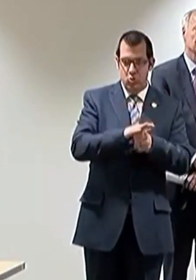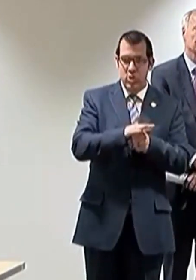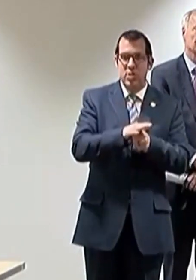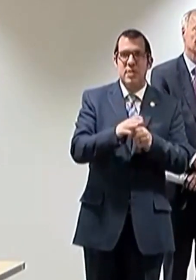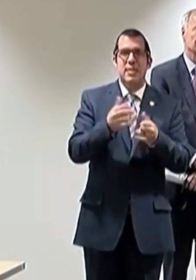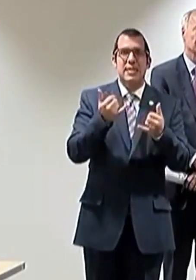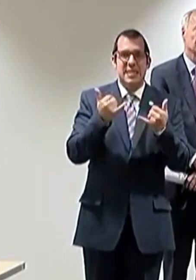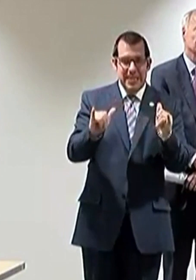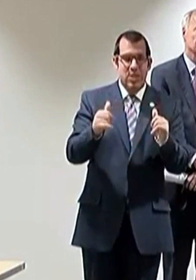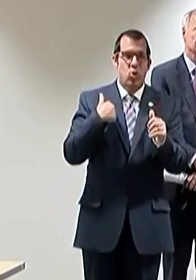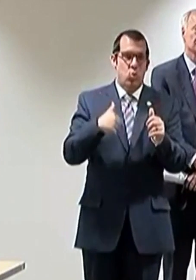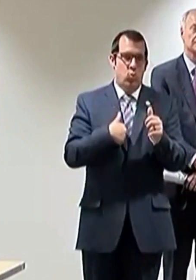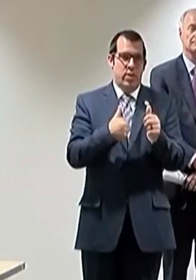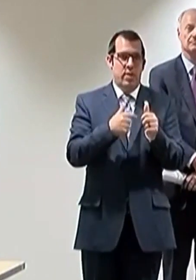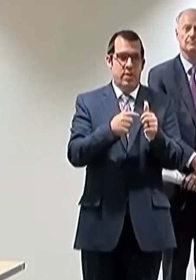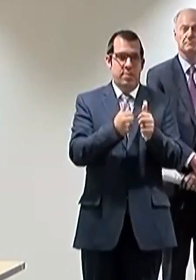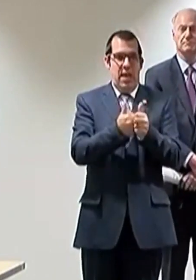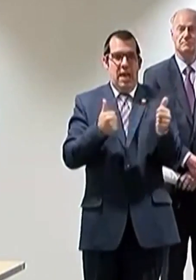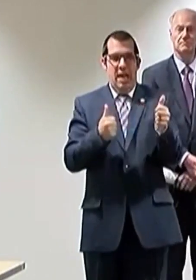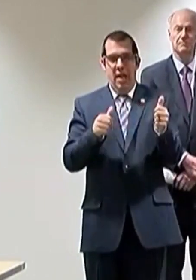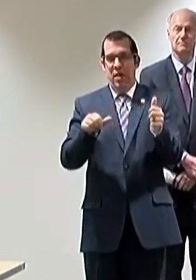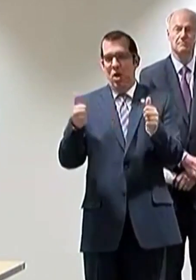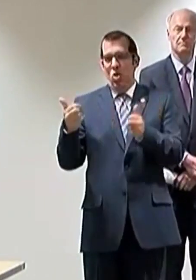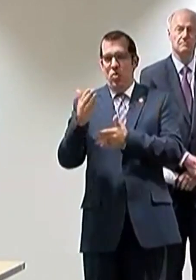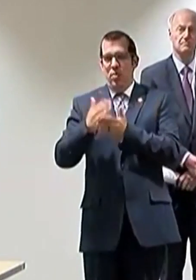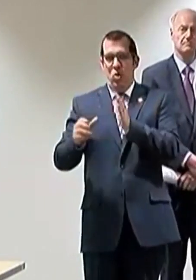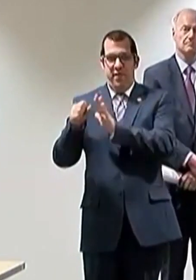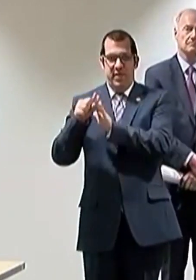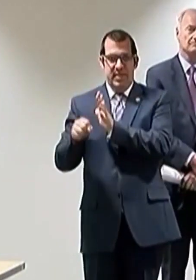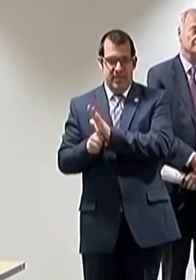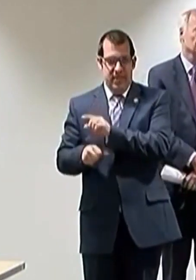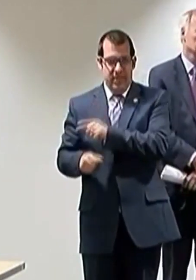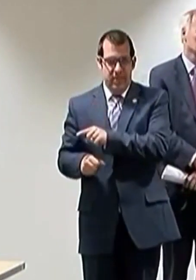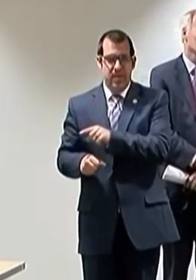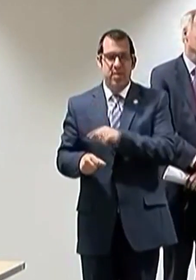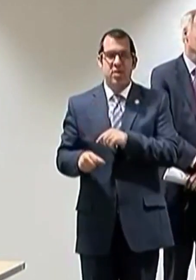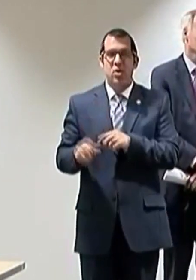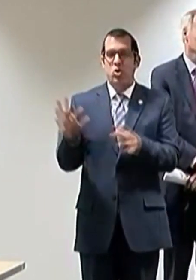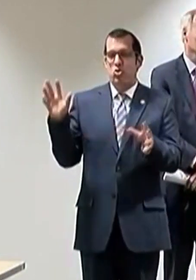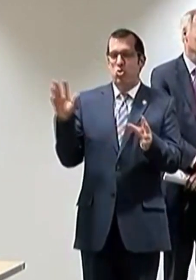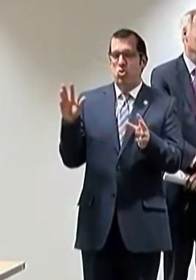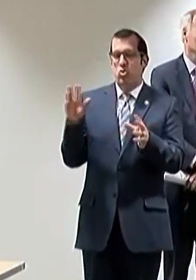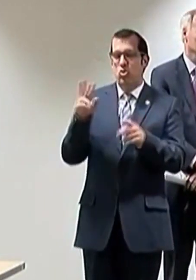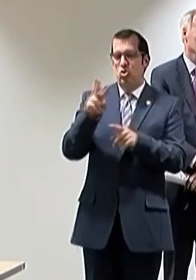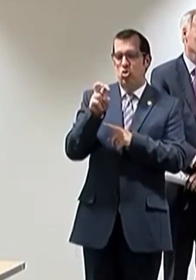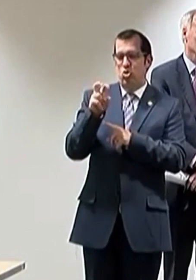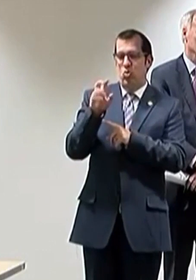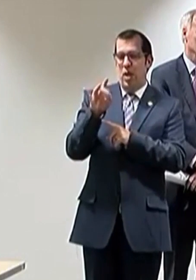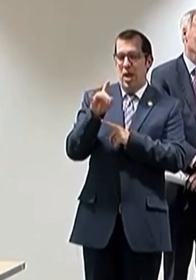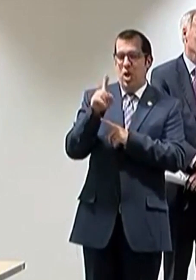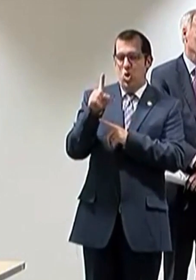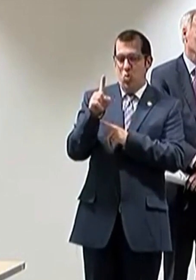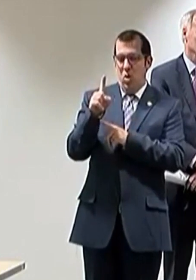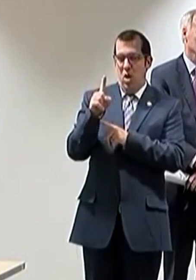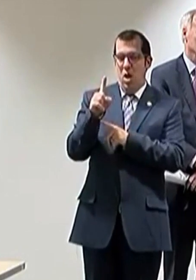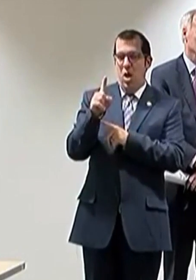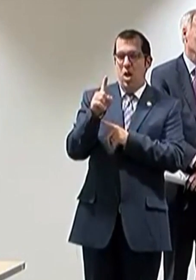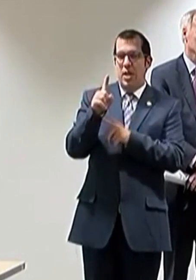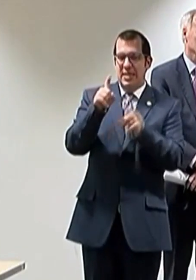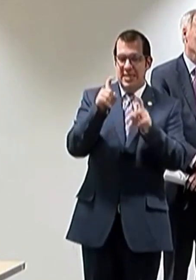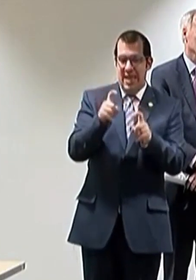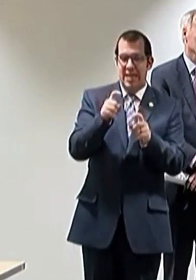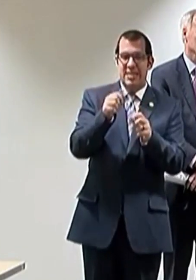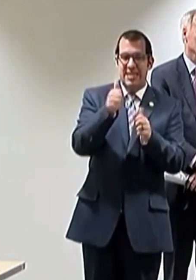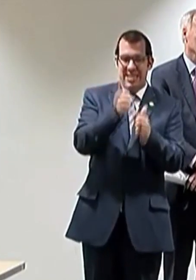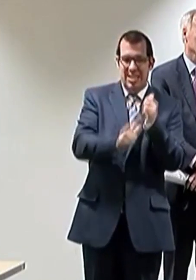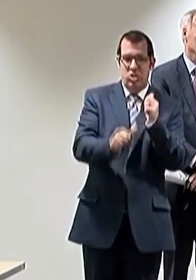still behind the rest of the state. We have done 281 tests per 10,000 people in